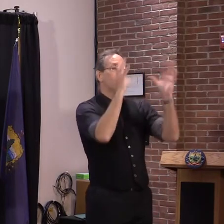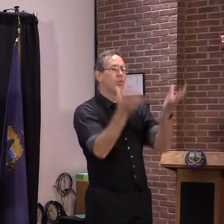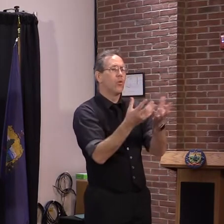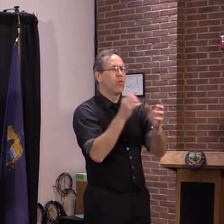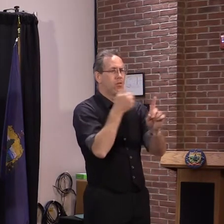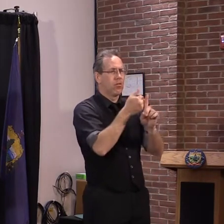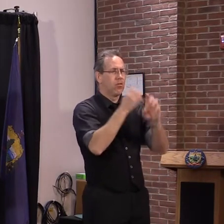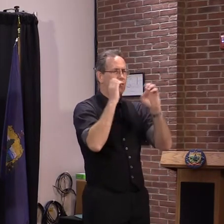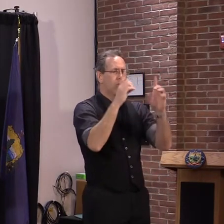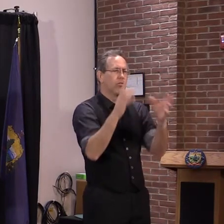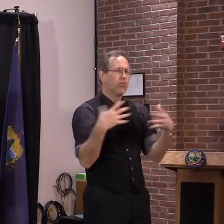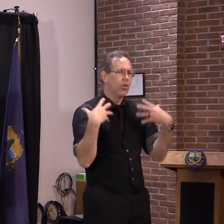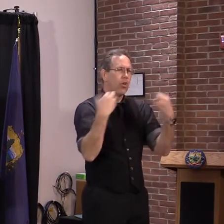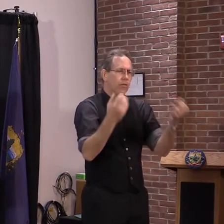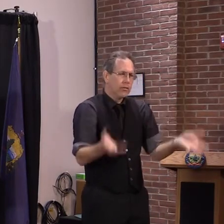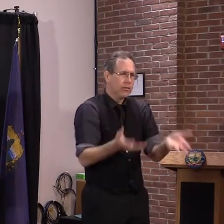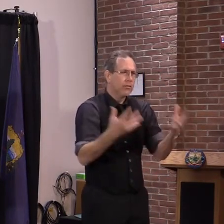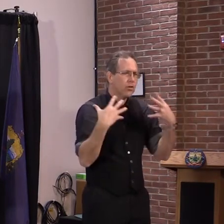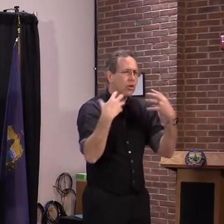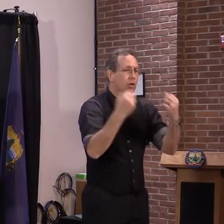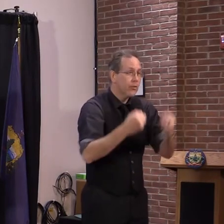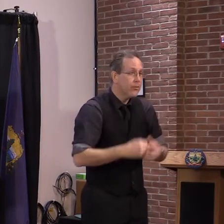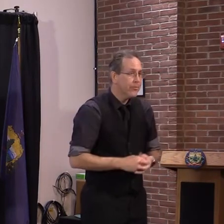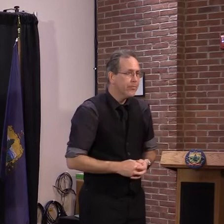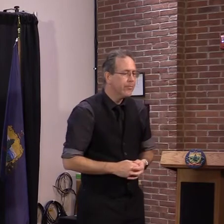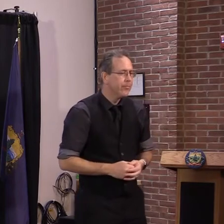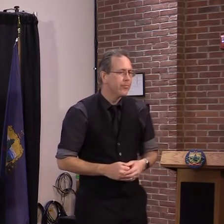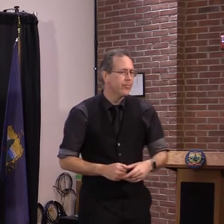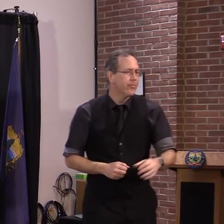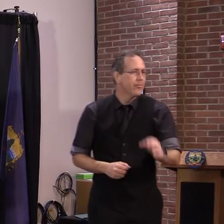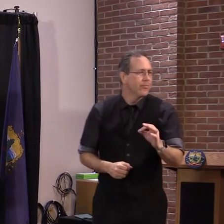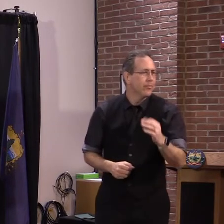Thank you for that. A quick one for Dr. Levine, if I may.